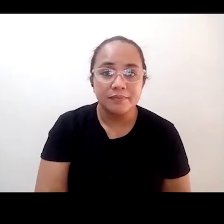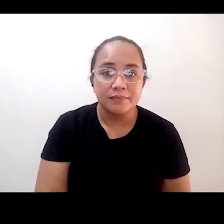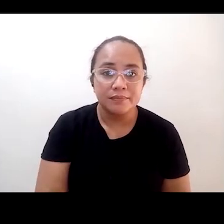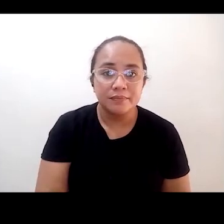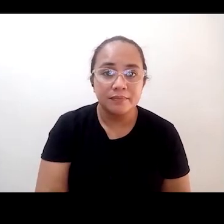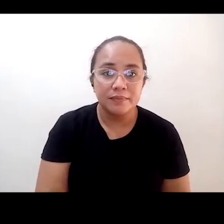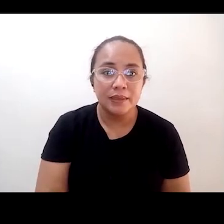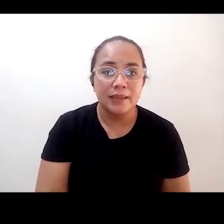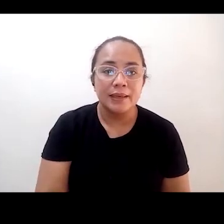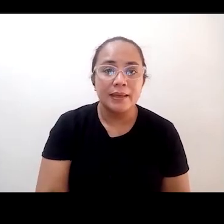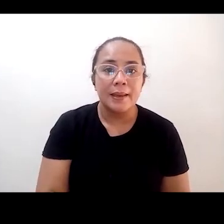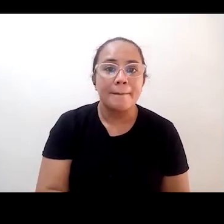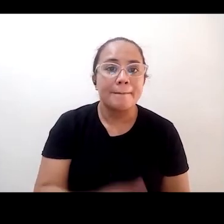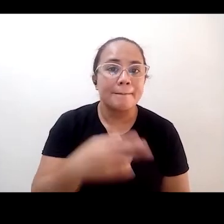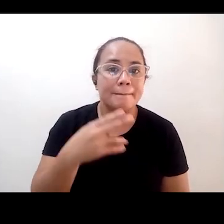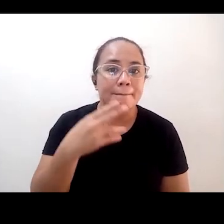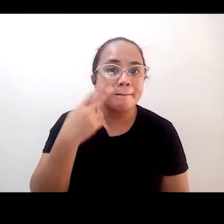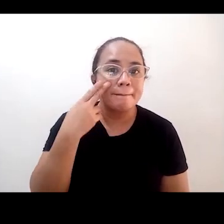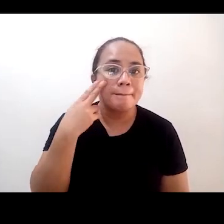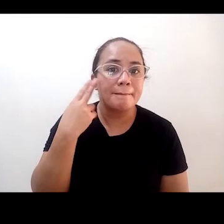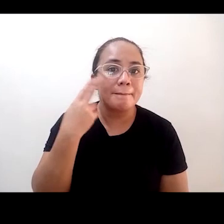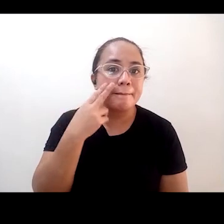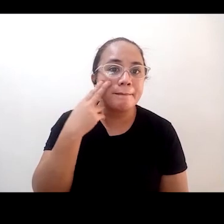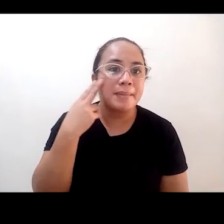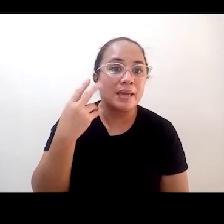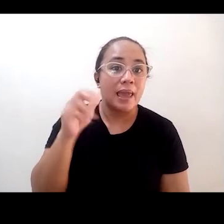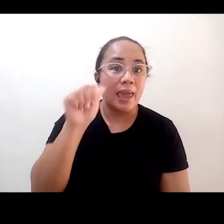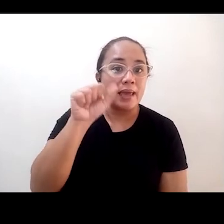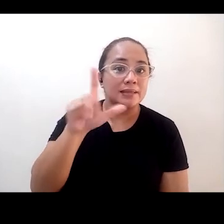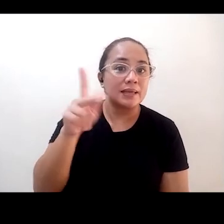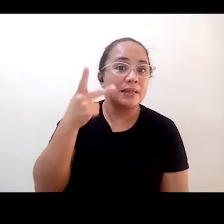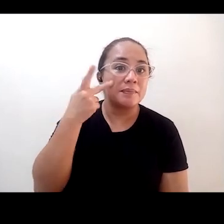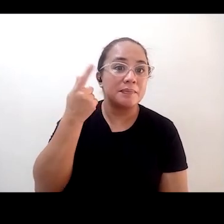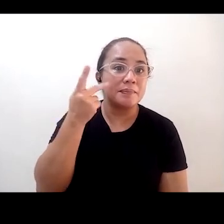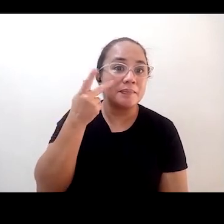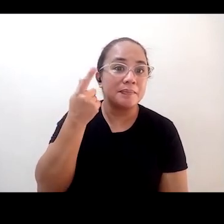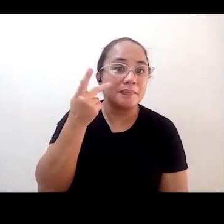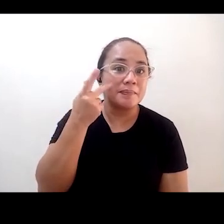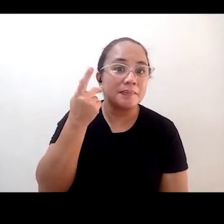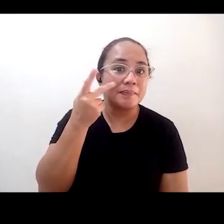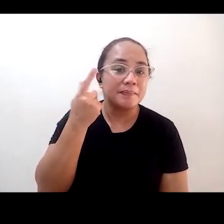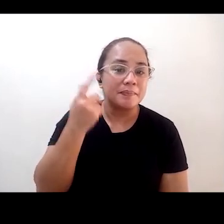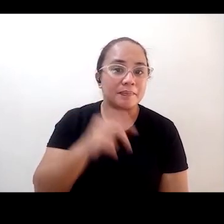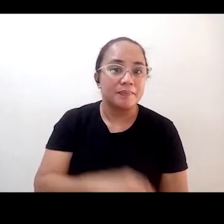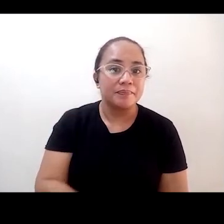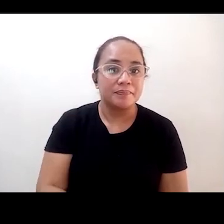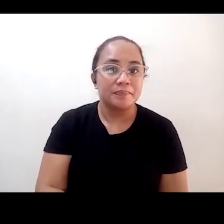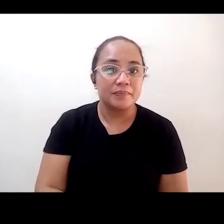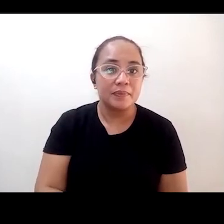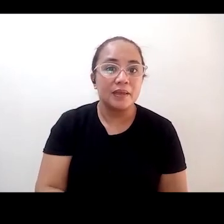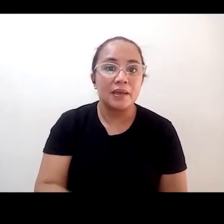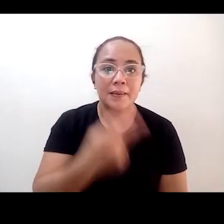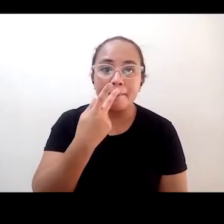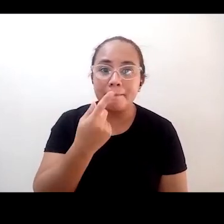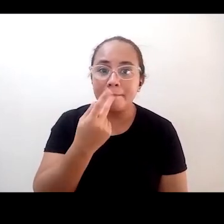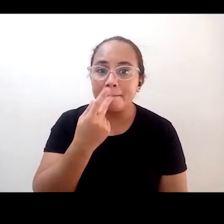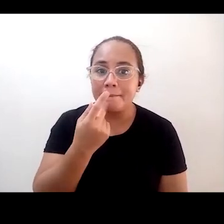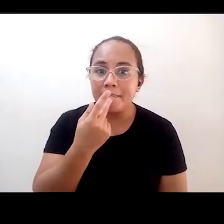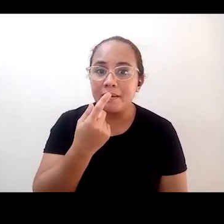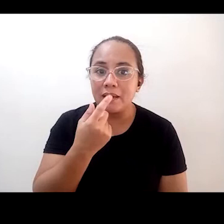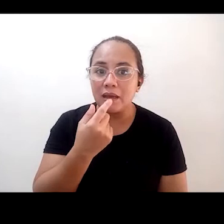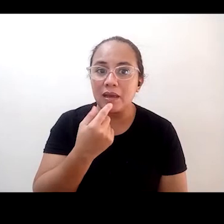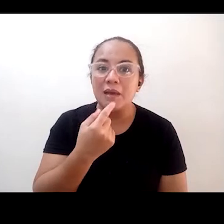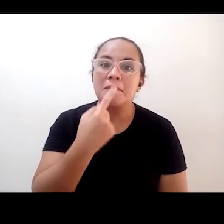Pink in ASL is pink or pink. Pink, yeah, red and